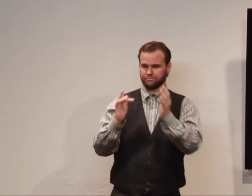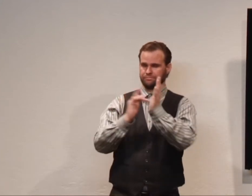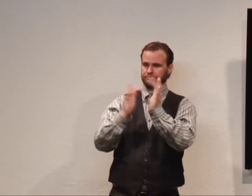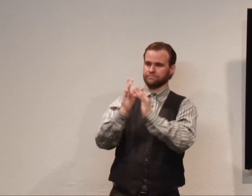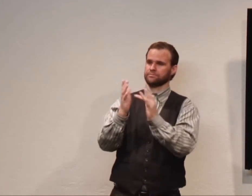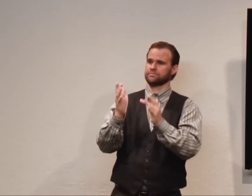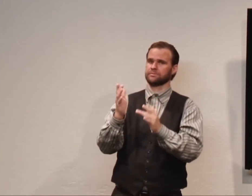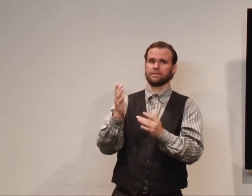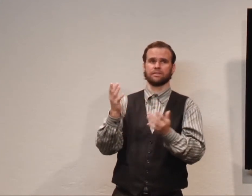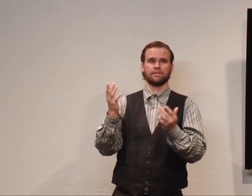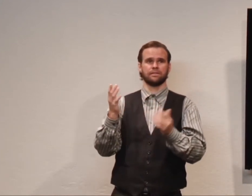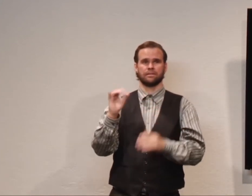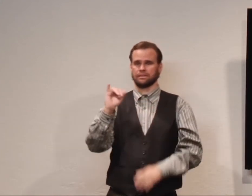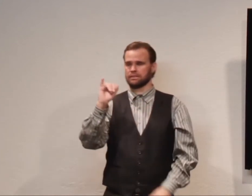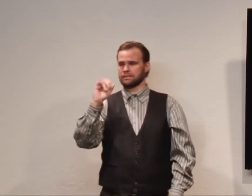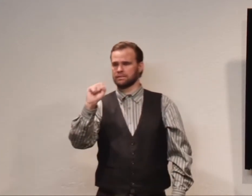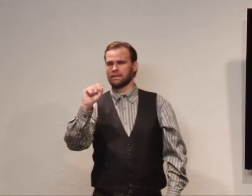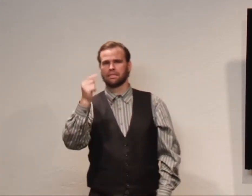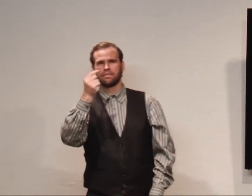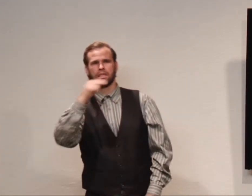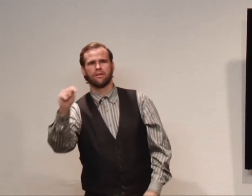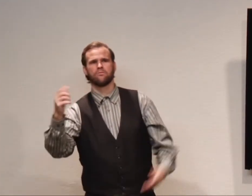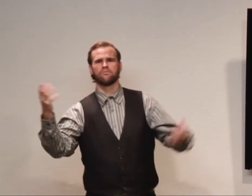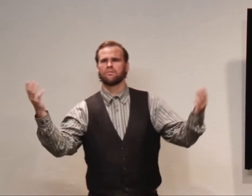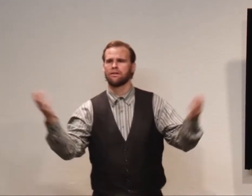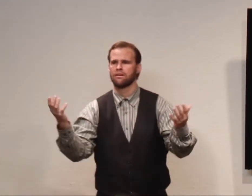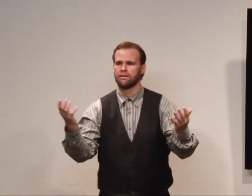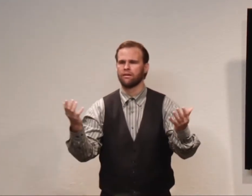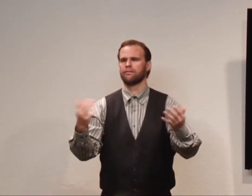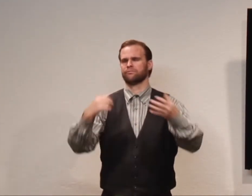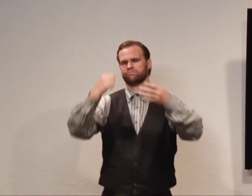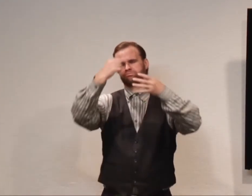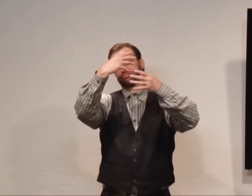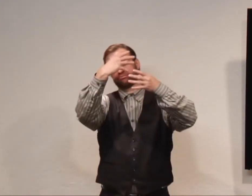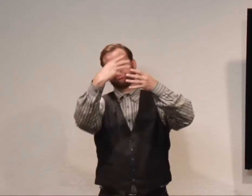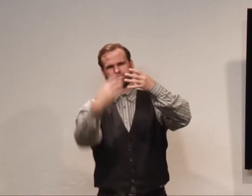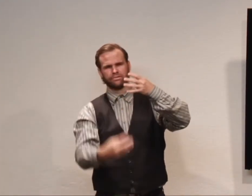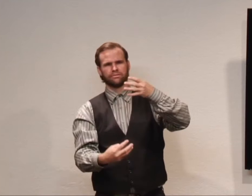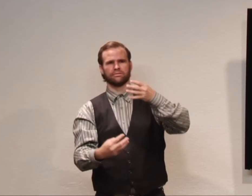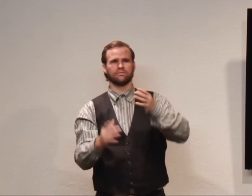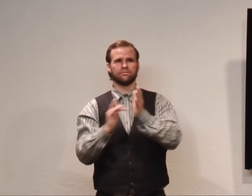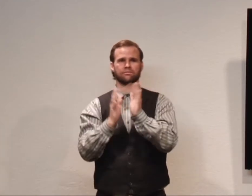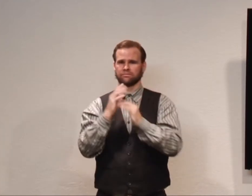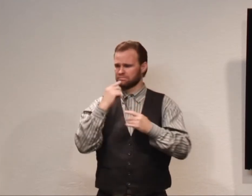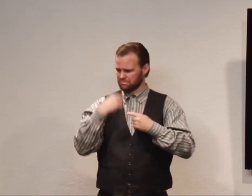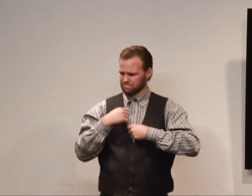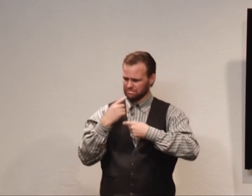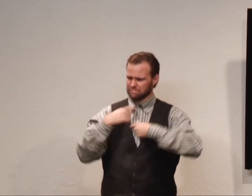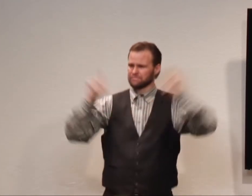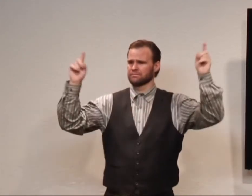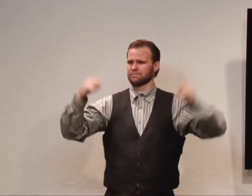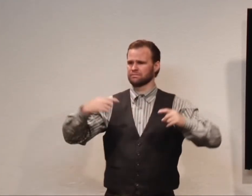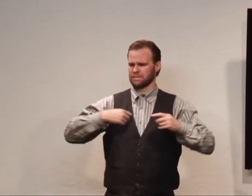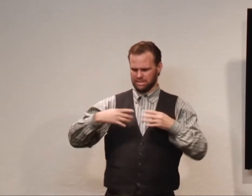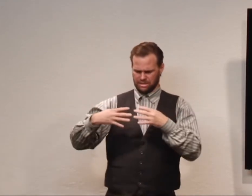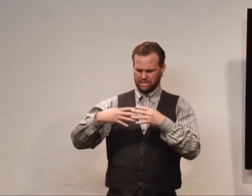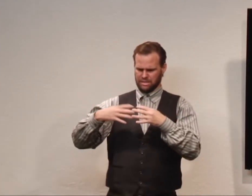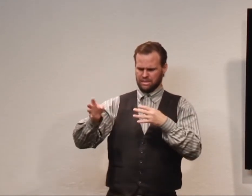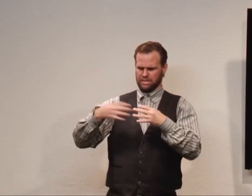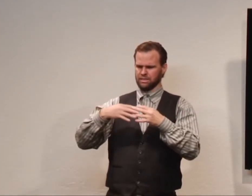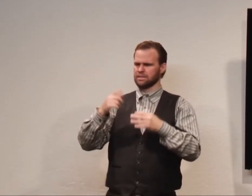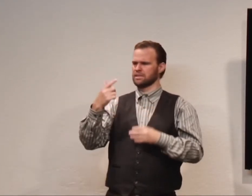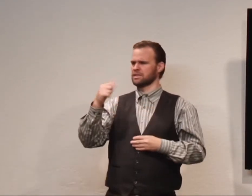we're going to talk about what Jesus is. So Jesus is the what? And so we're going to talk about all of these